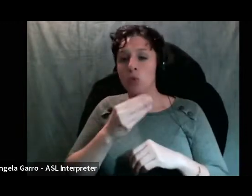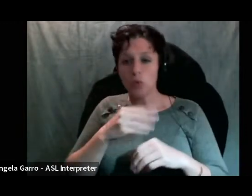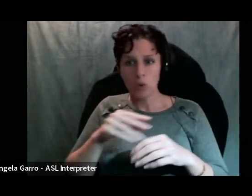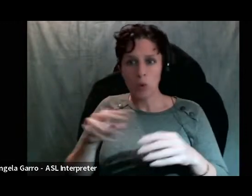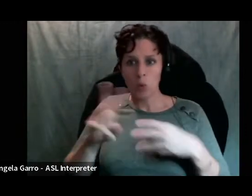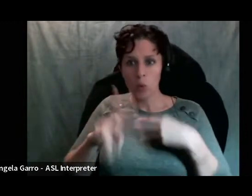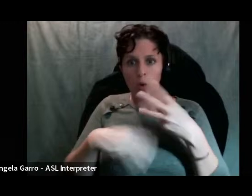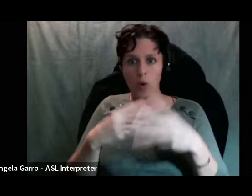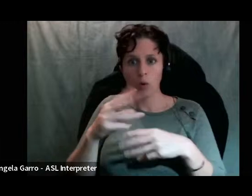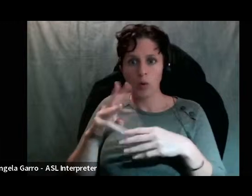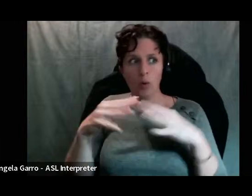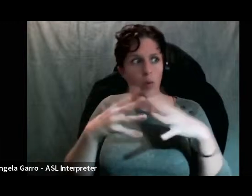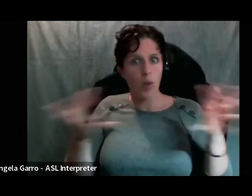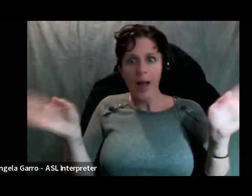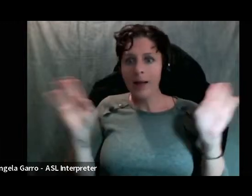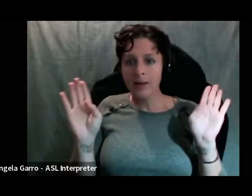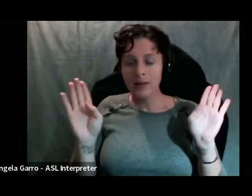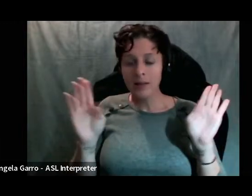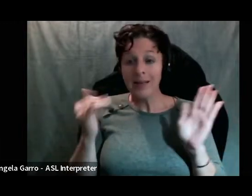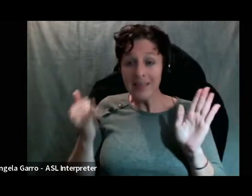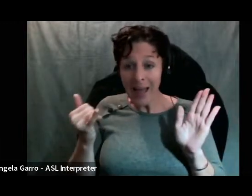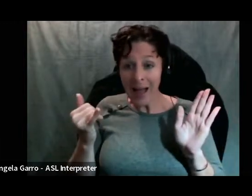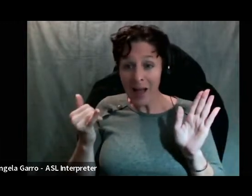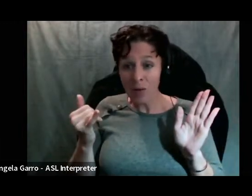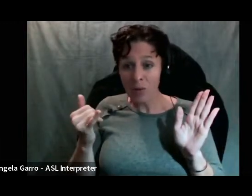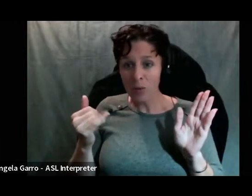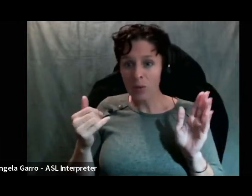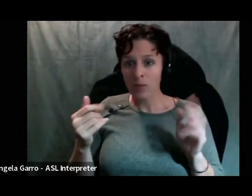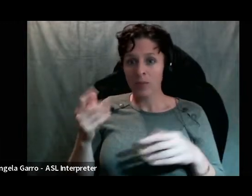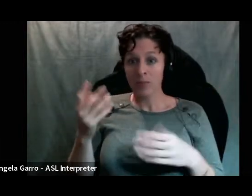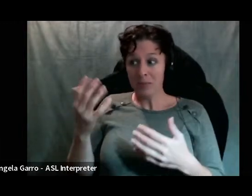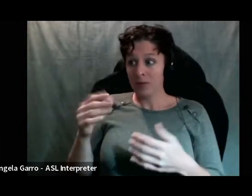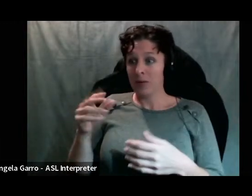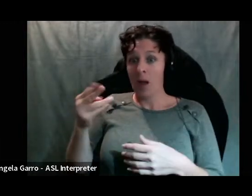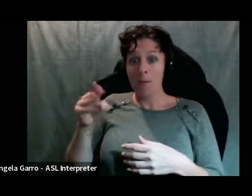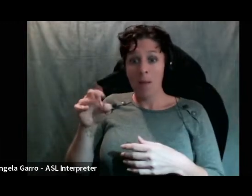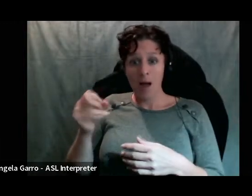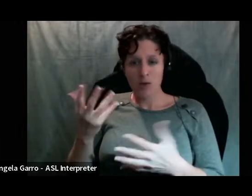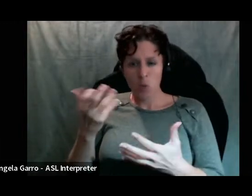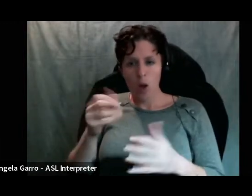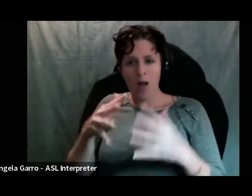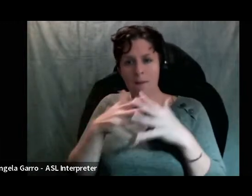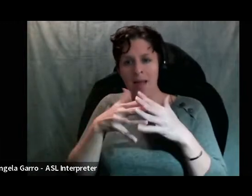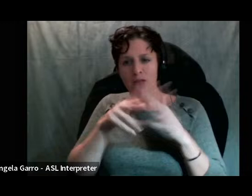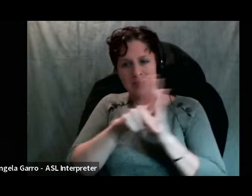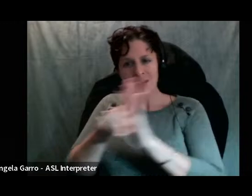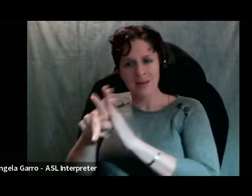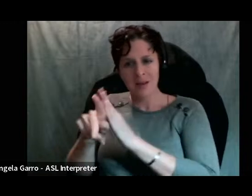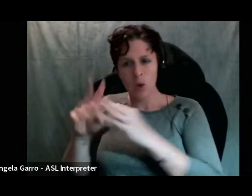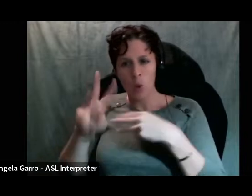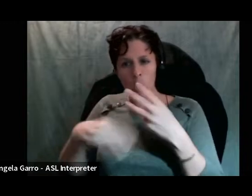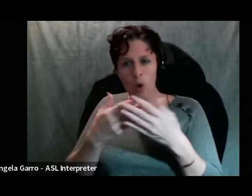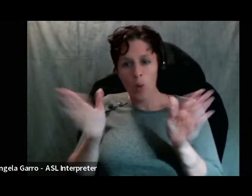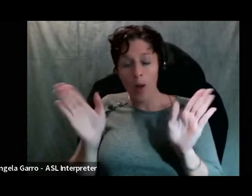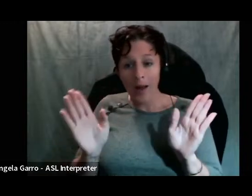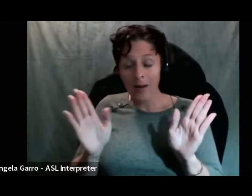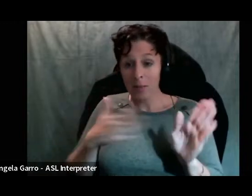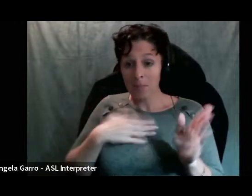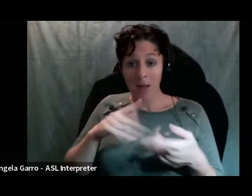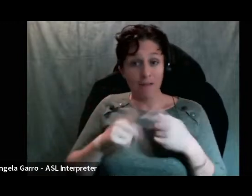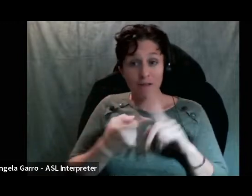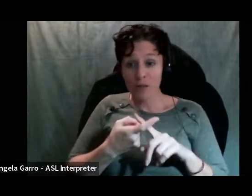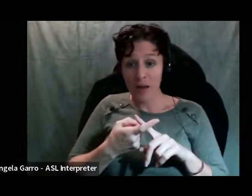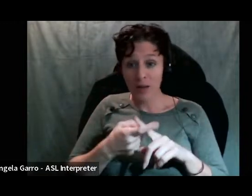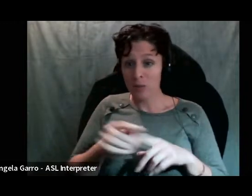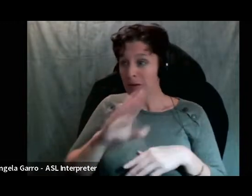now asking for the attack of Americans worldwide. My friends that I grew up with here who had never owned